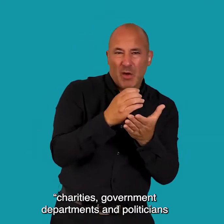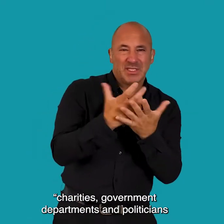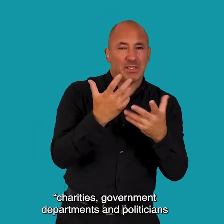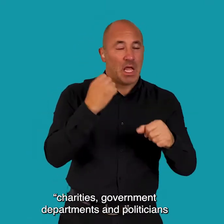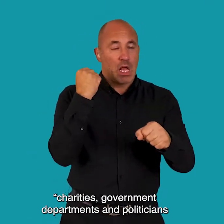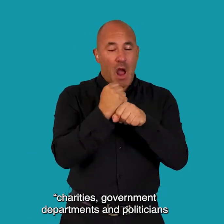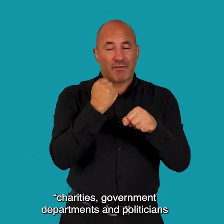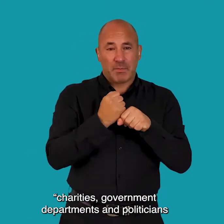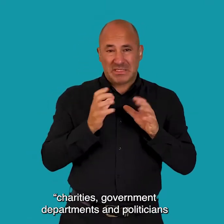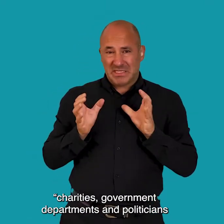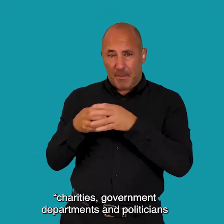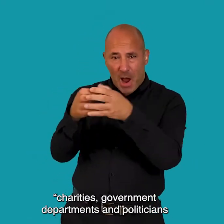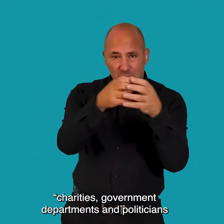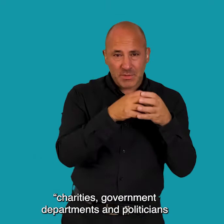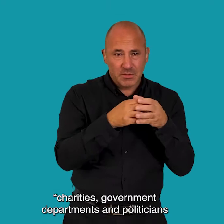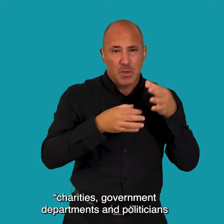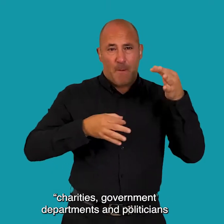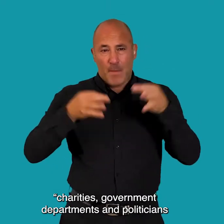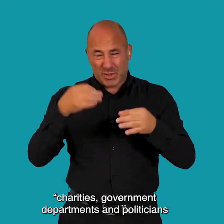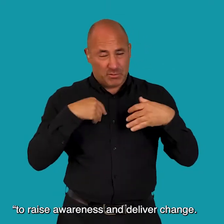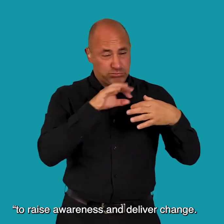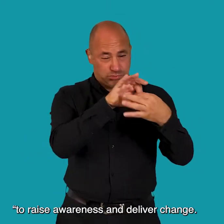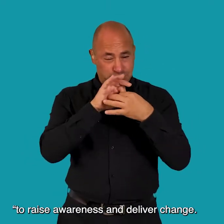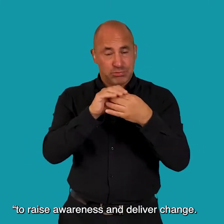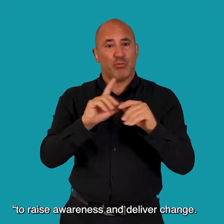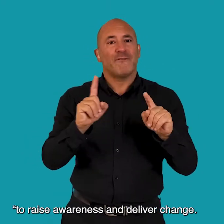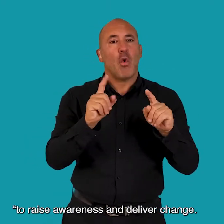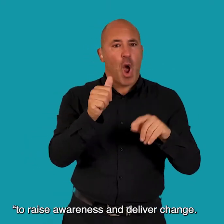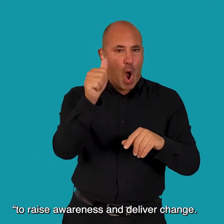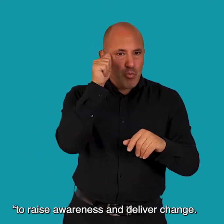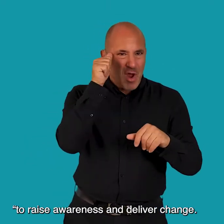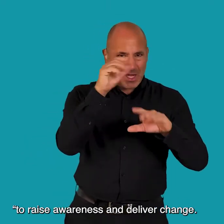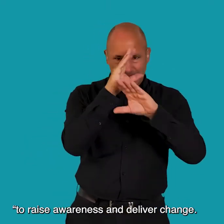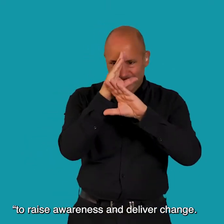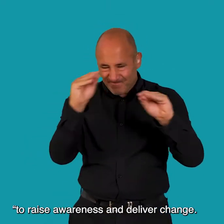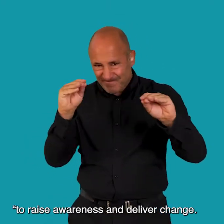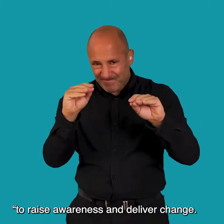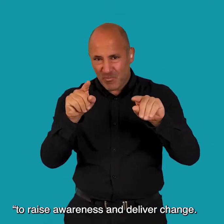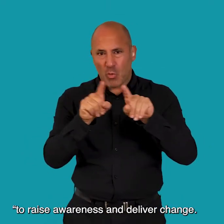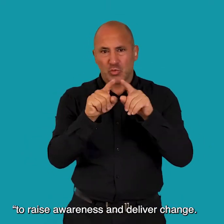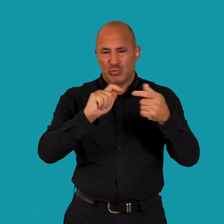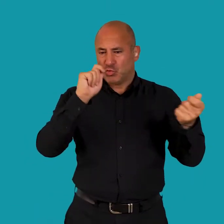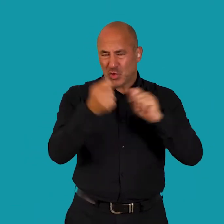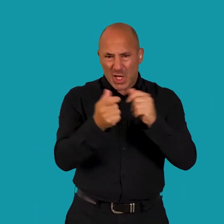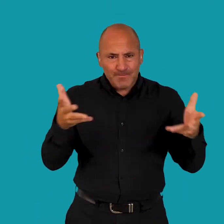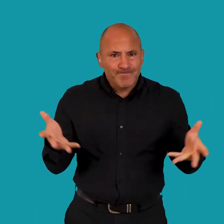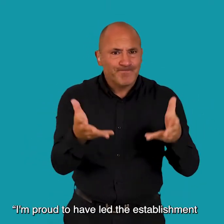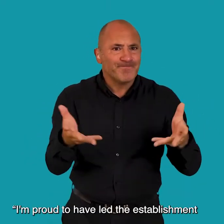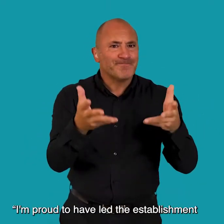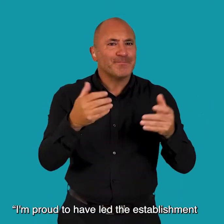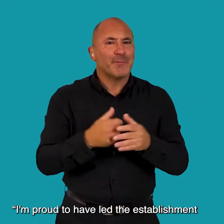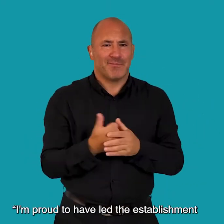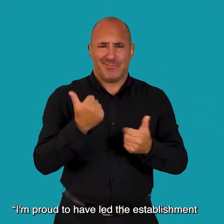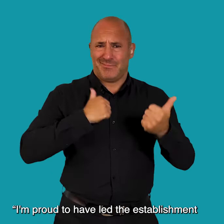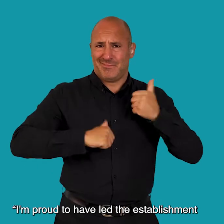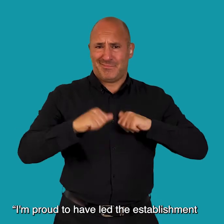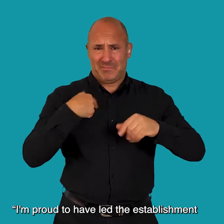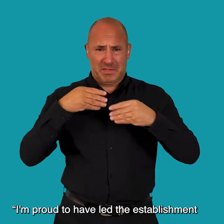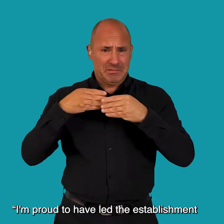charities, government departments and politicians to raise awareness and deliver change. I'm proud to have led the